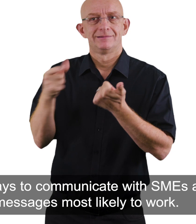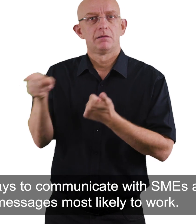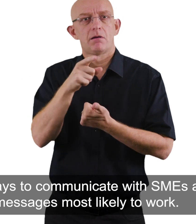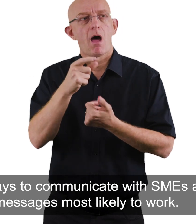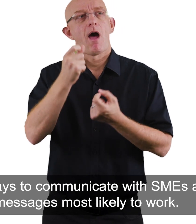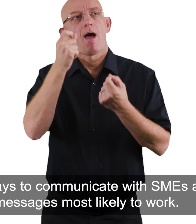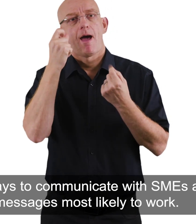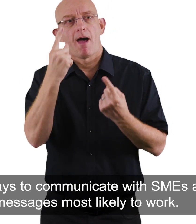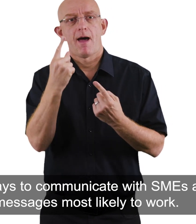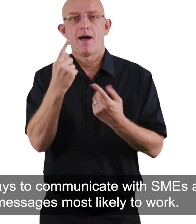likely to work.